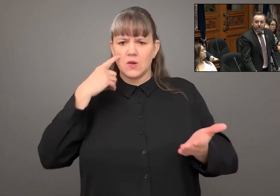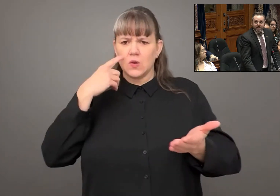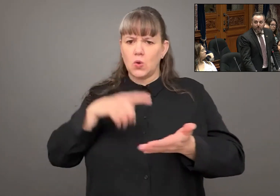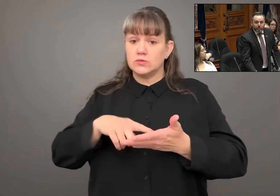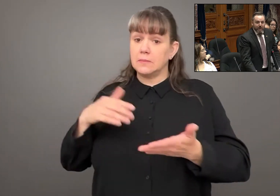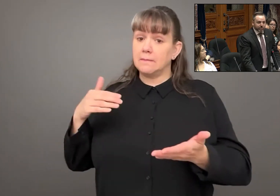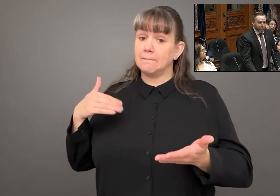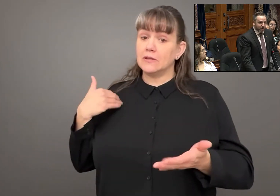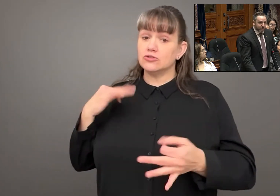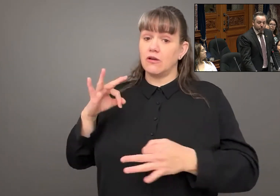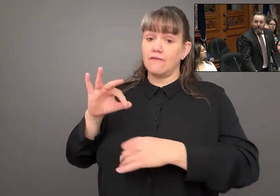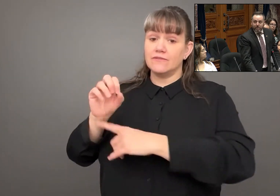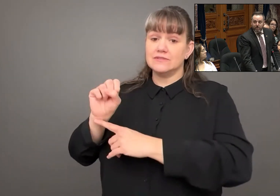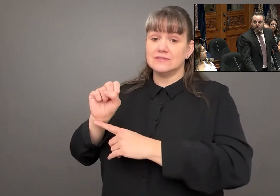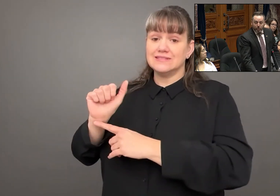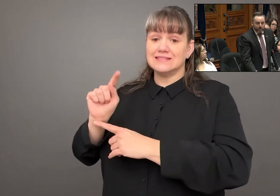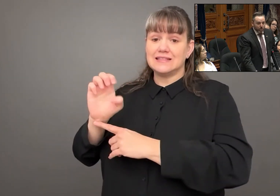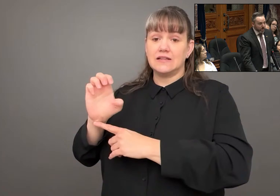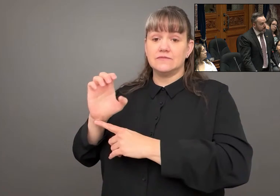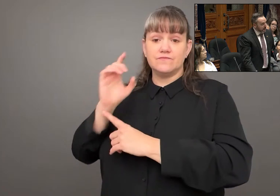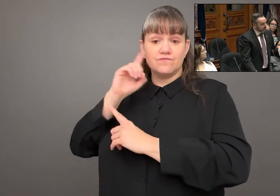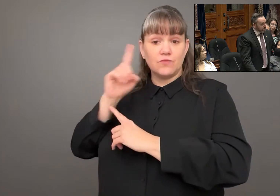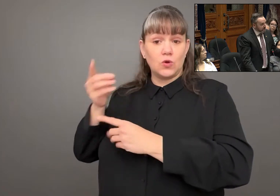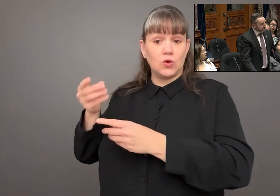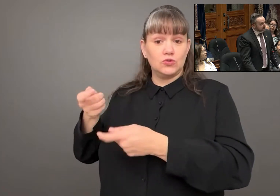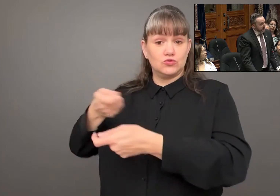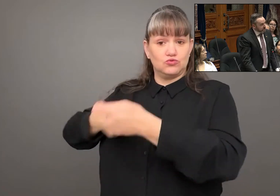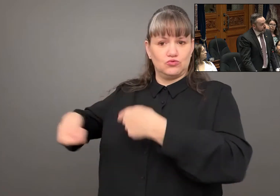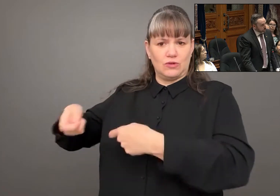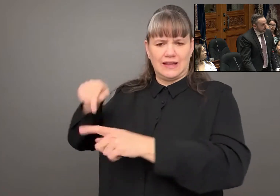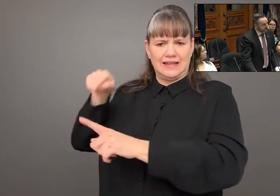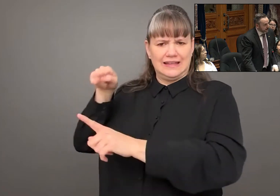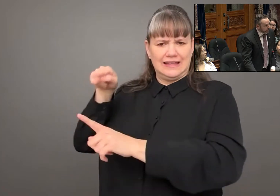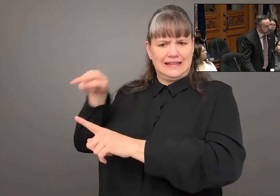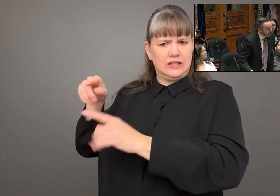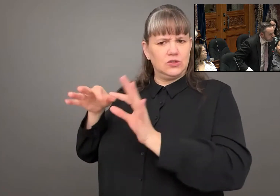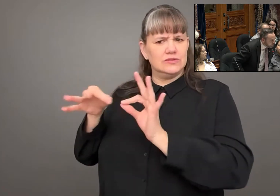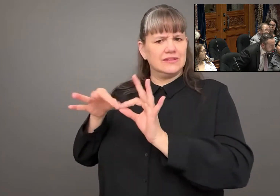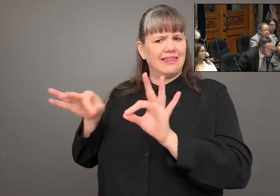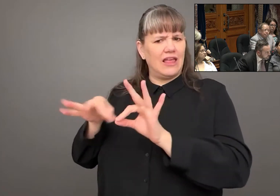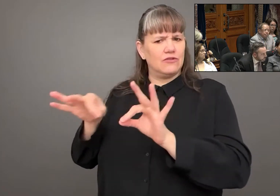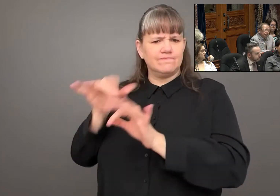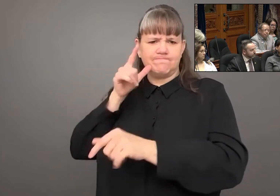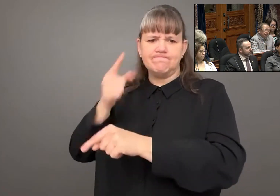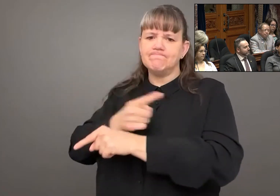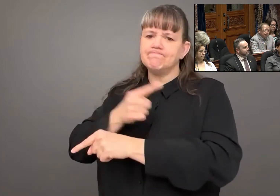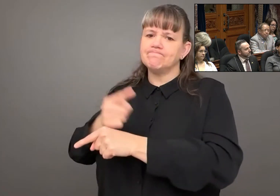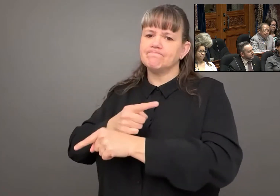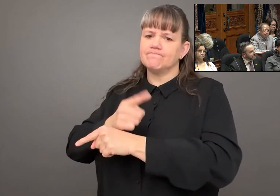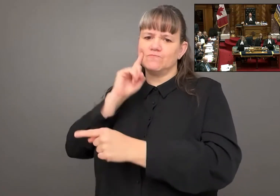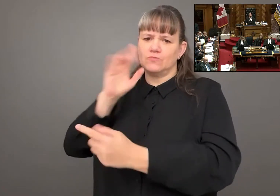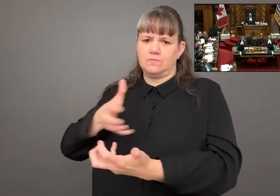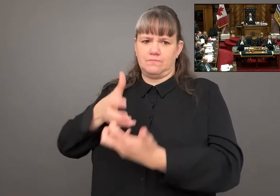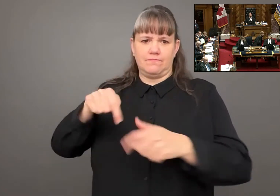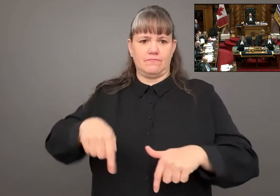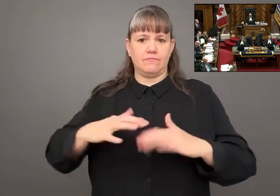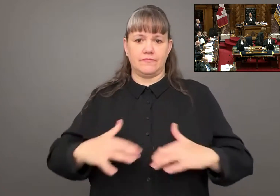risen in this House to actually talk about trade in the middle of a trade war, I would invite him to stand and withdraw that language.